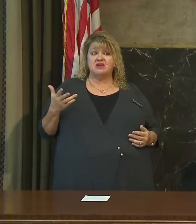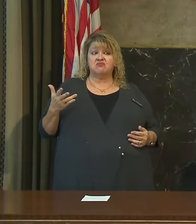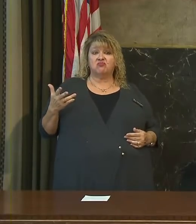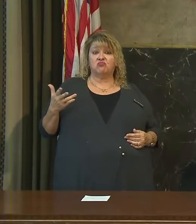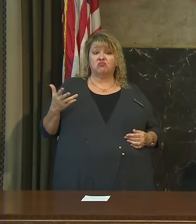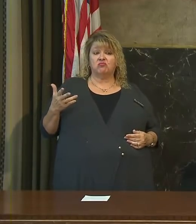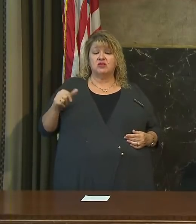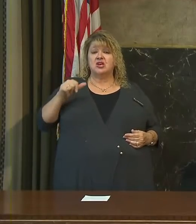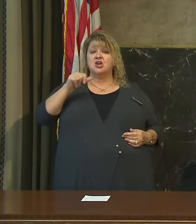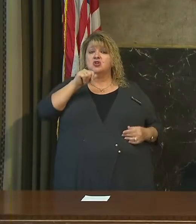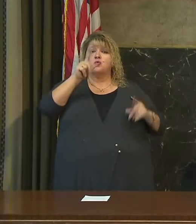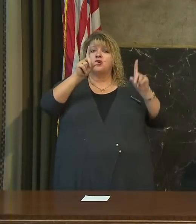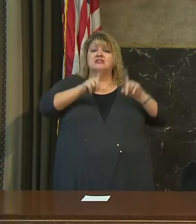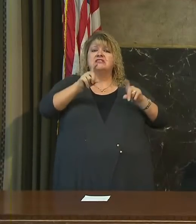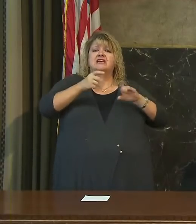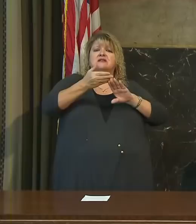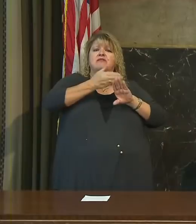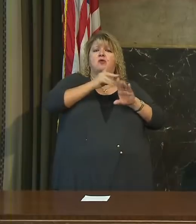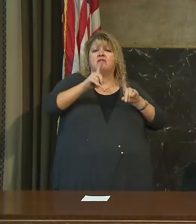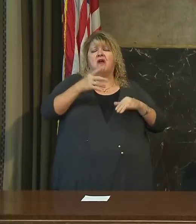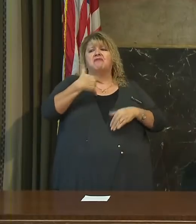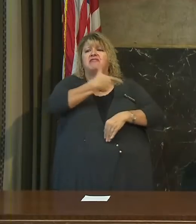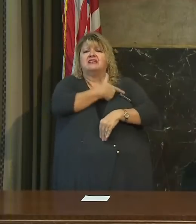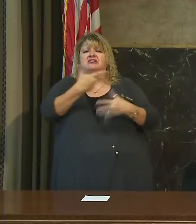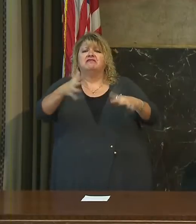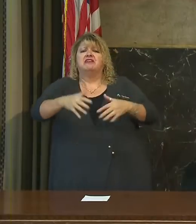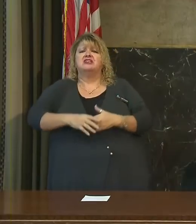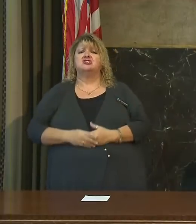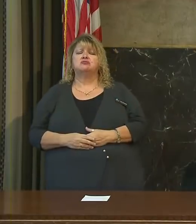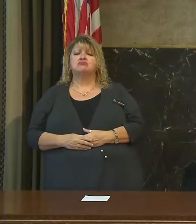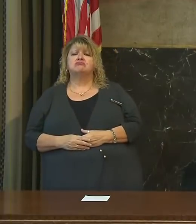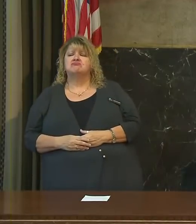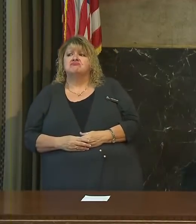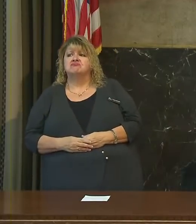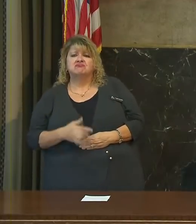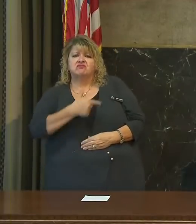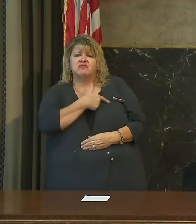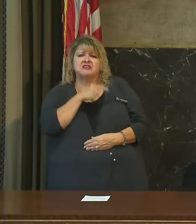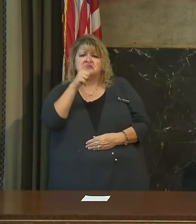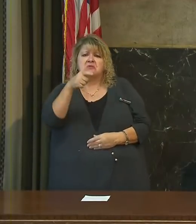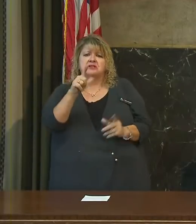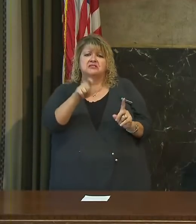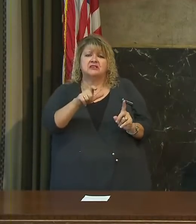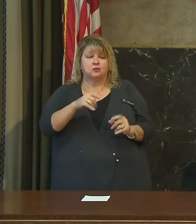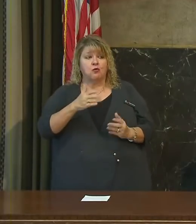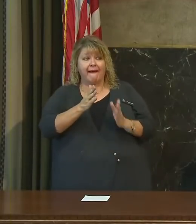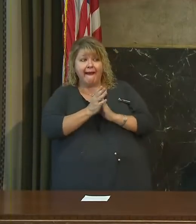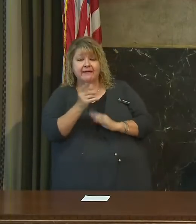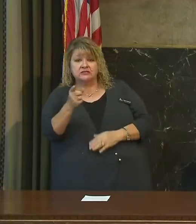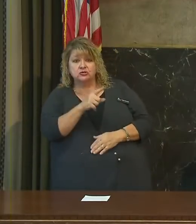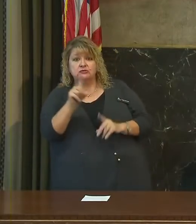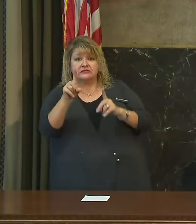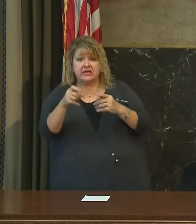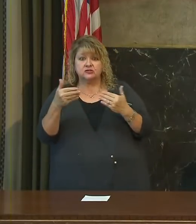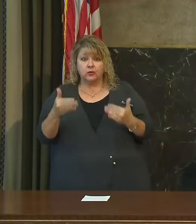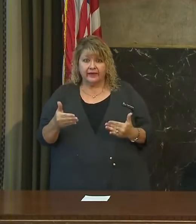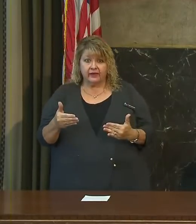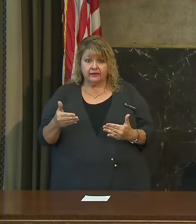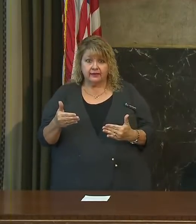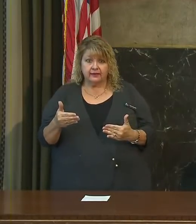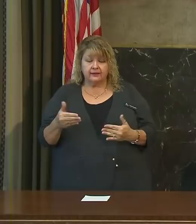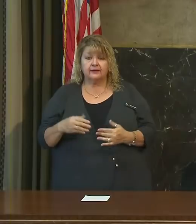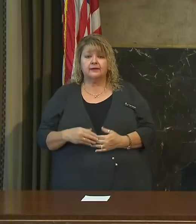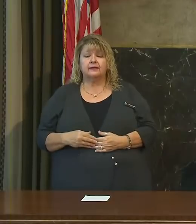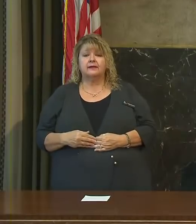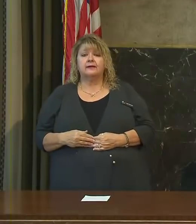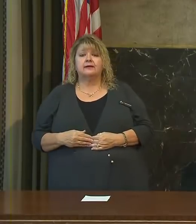getting tested previously because you were vaccinated, we're now asking you to actually go get tested. But I do think we're doing enough testing from a public